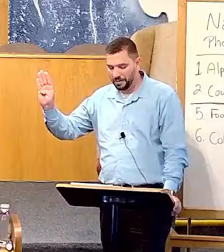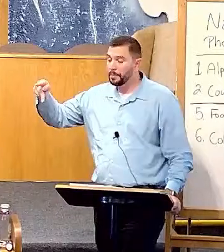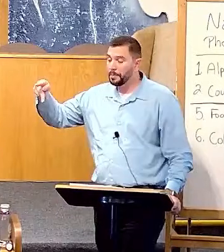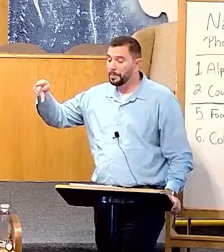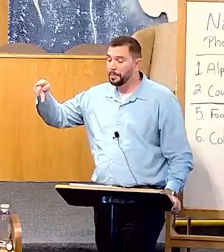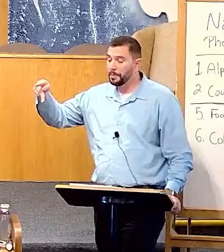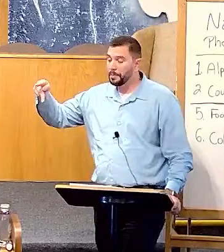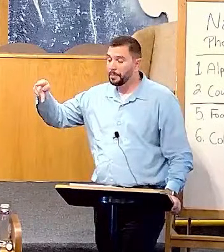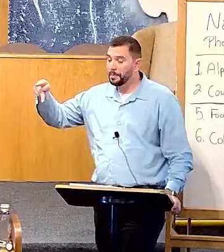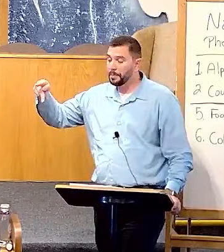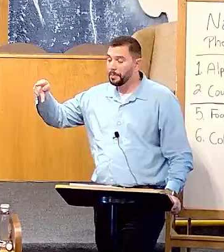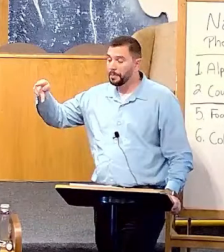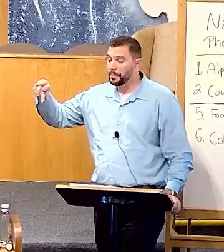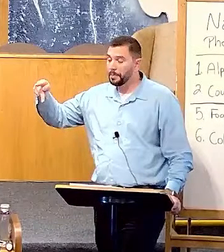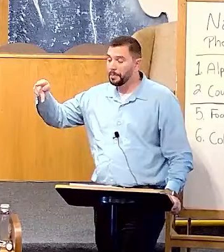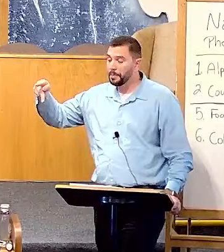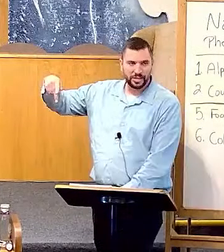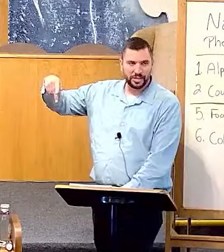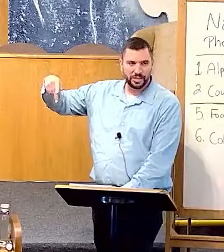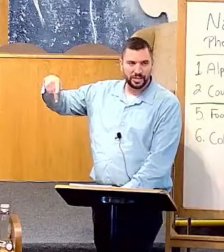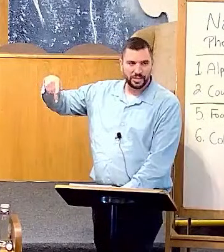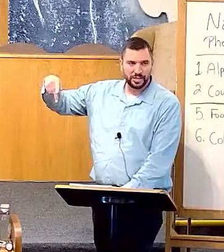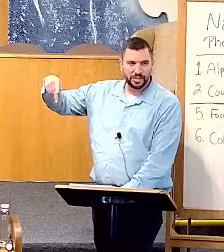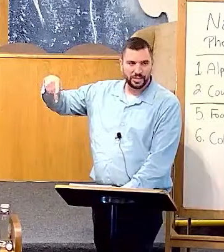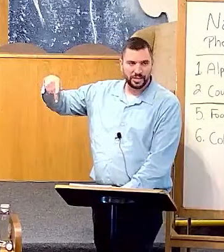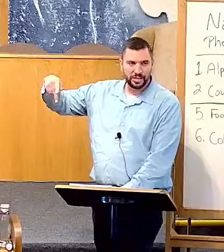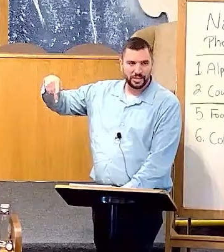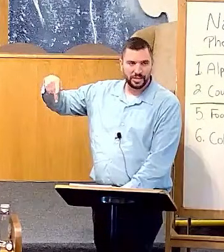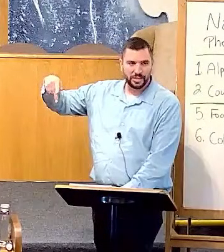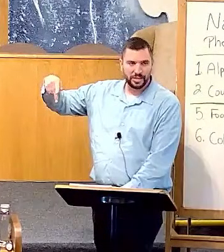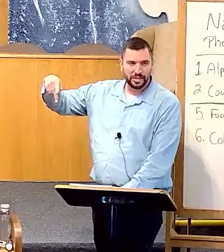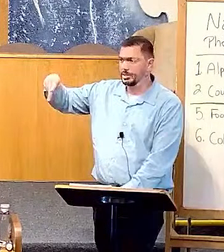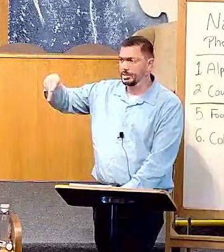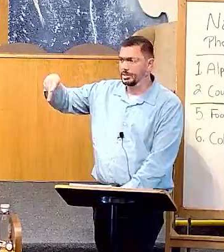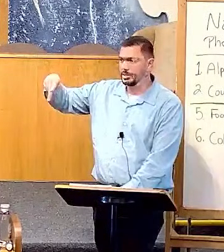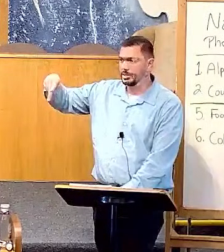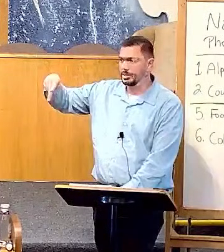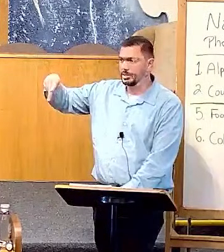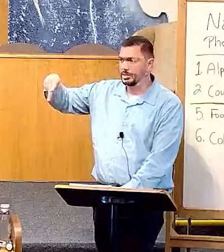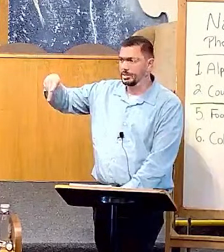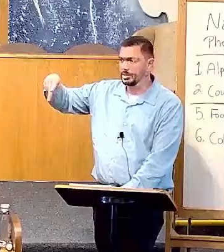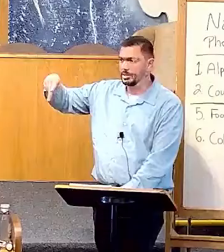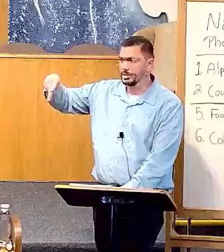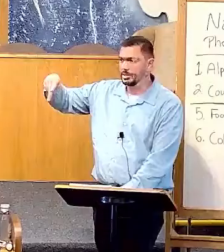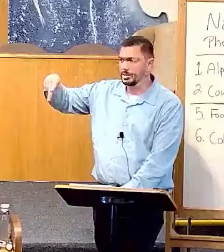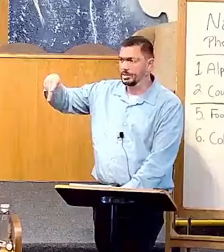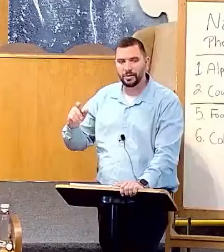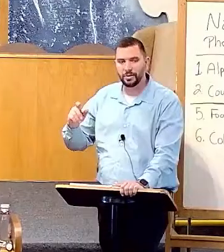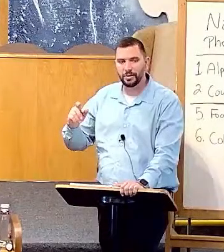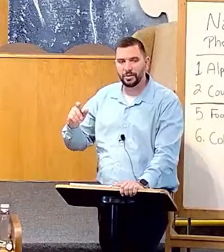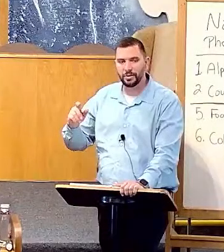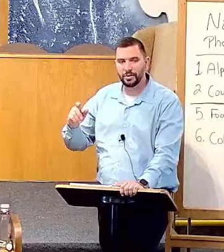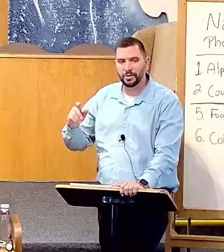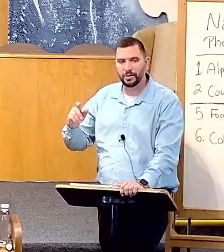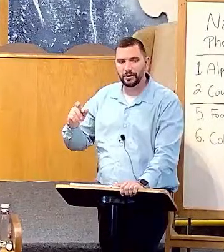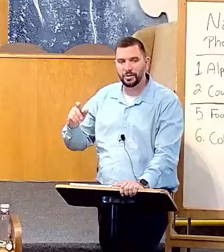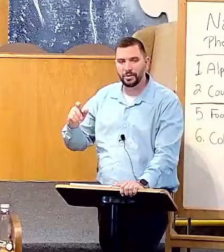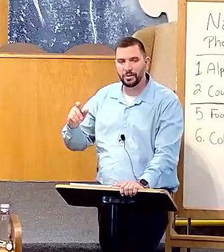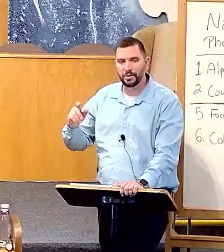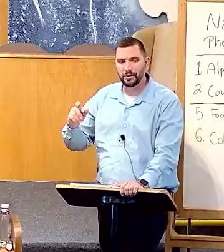purple, it's not necessarily in this order, but just in the same idea. Purple, shake the P. How many of you got the video on colors this last week? Did